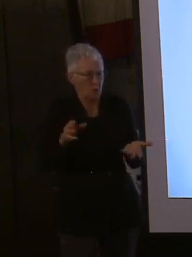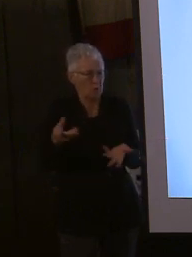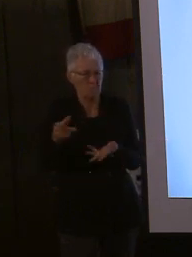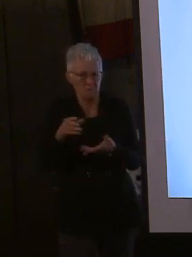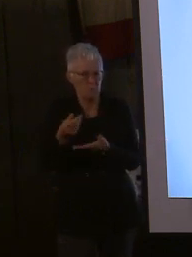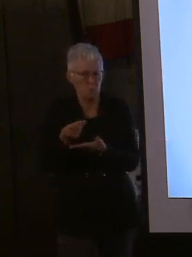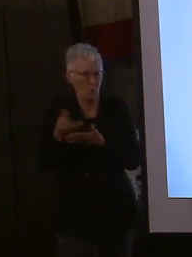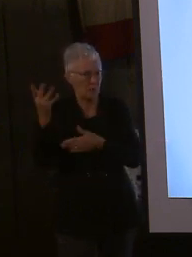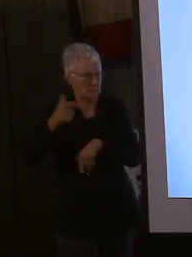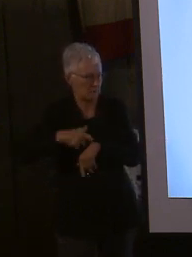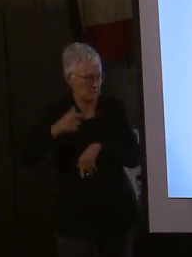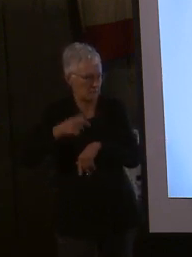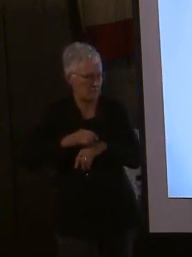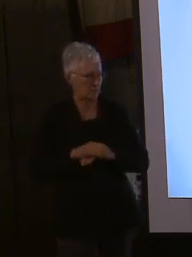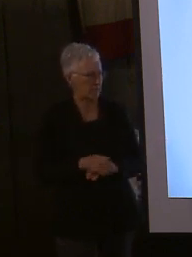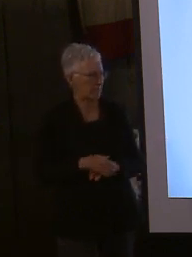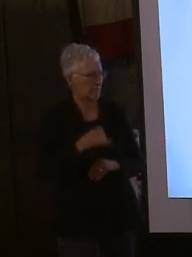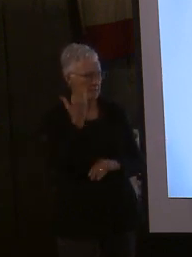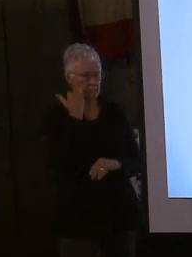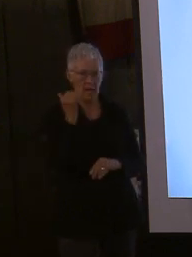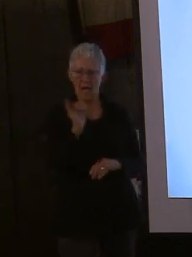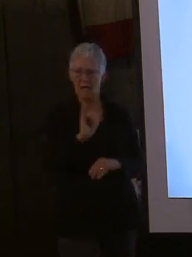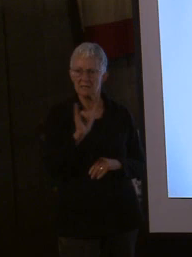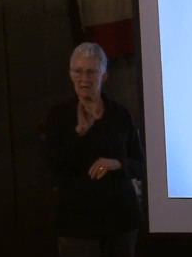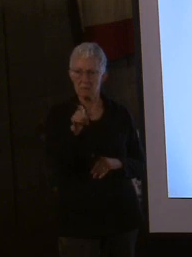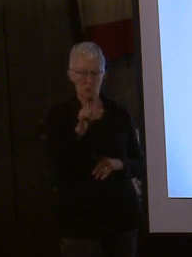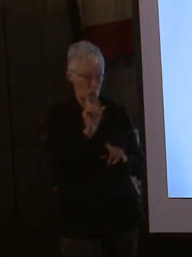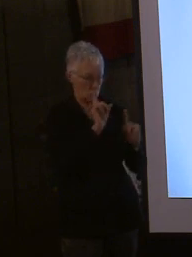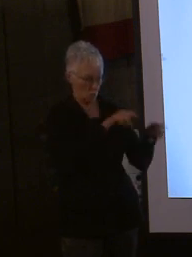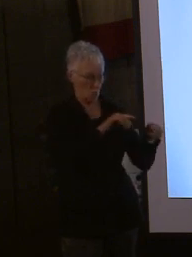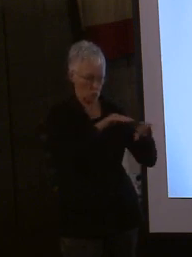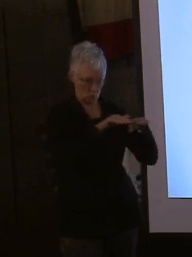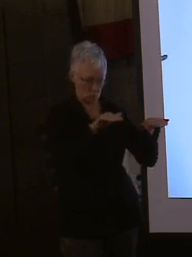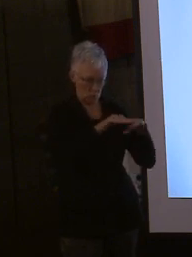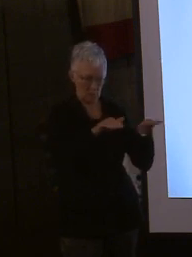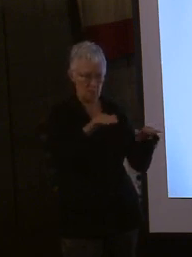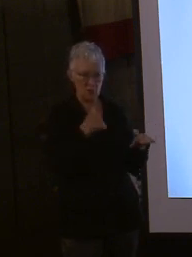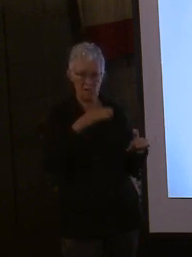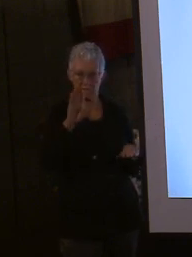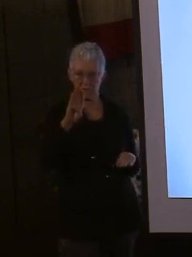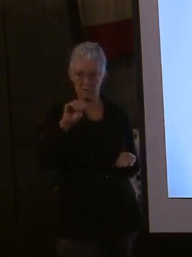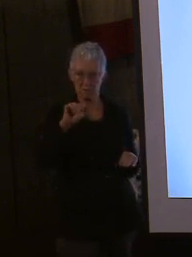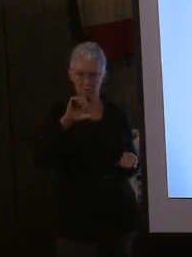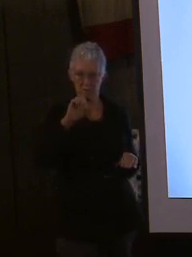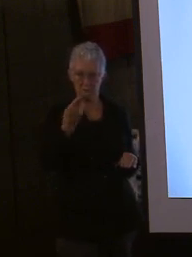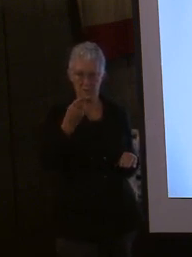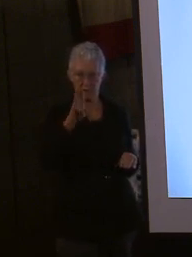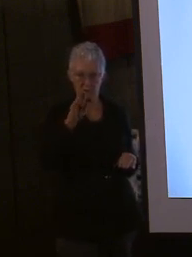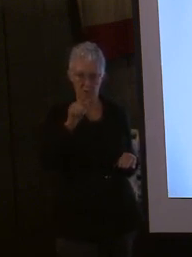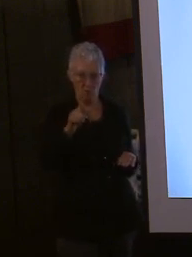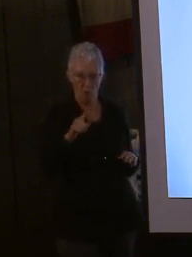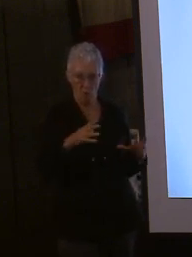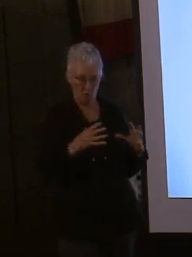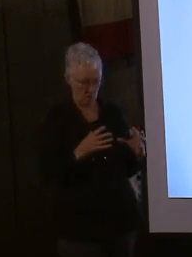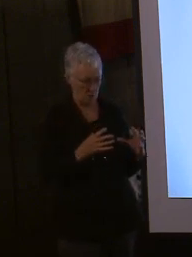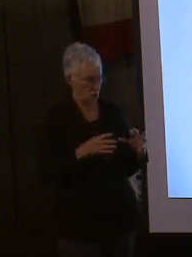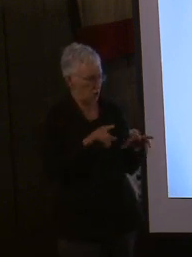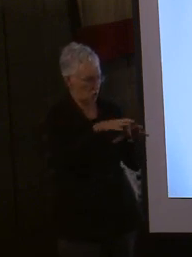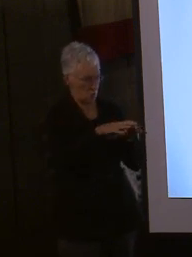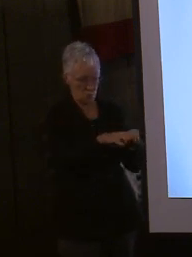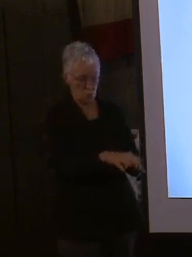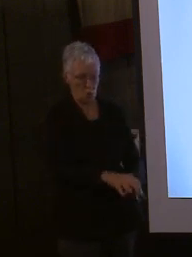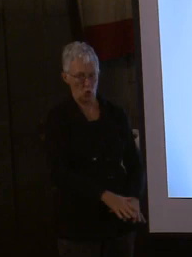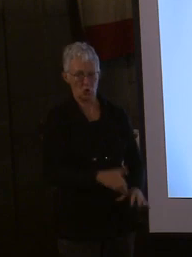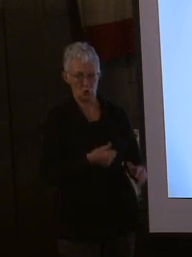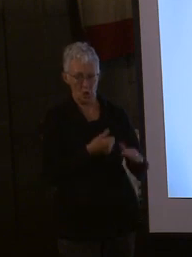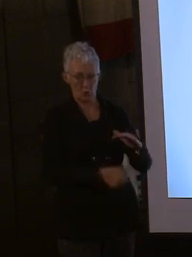beach ball and you try and jump on it and hold it under the water as long as you can, when that baby goes, right, you don't know where it's